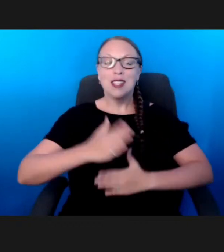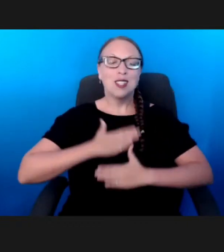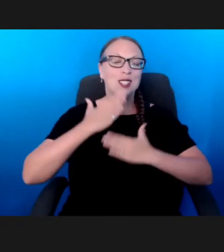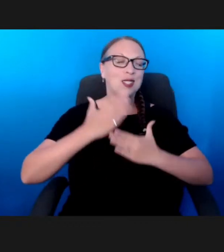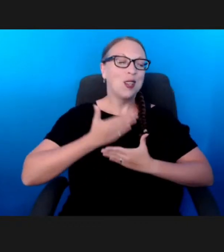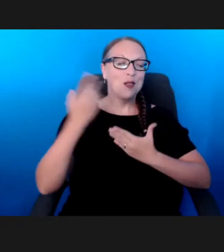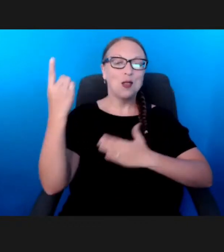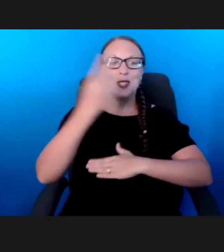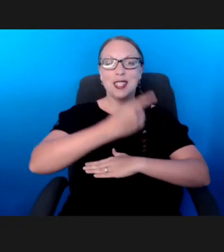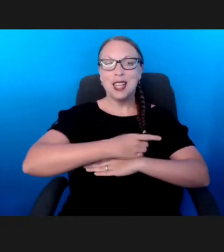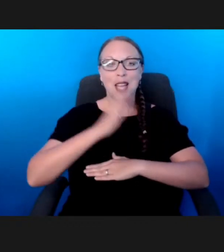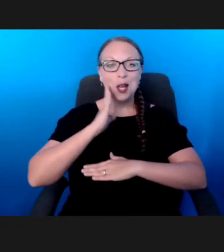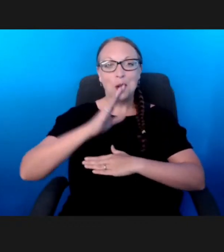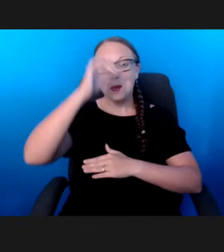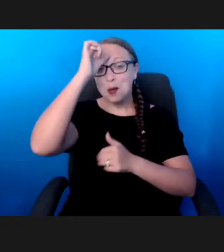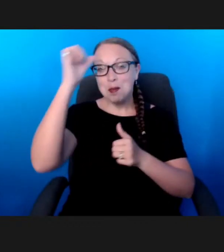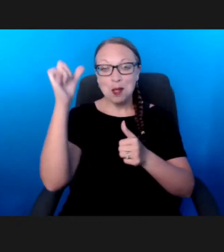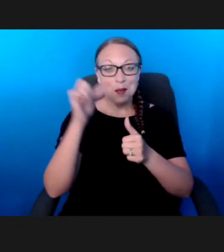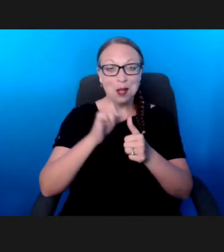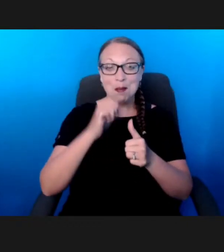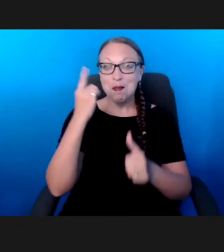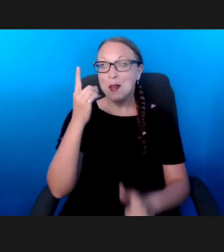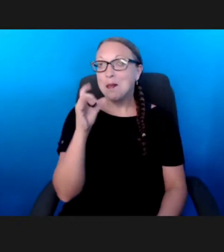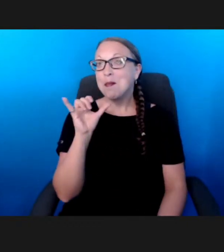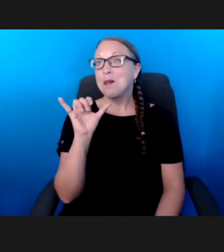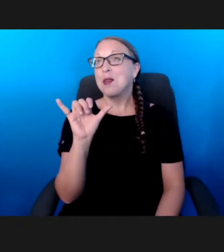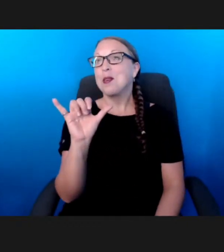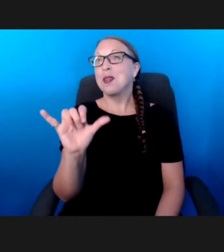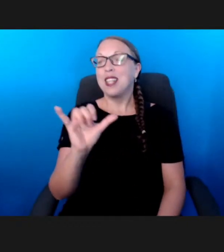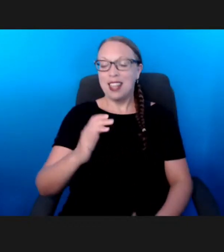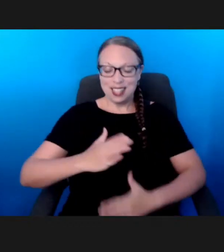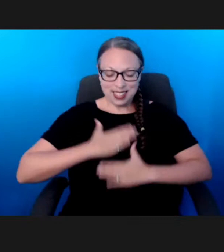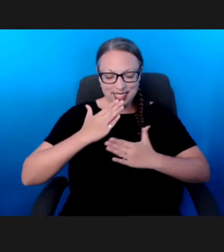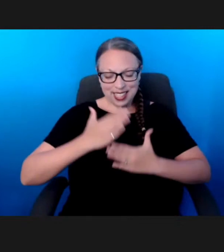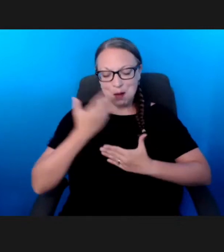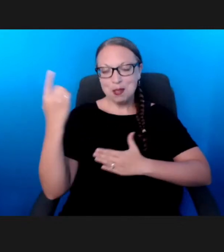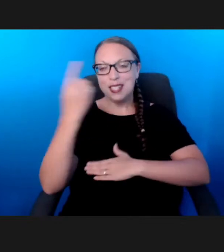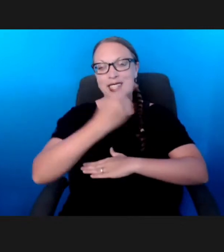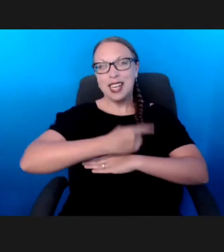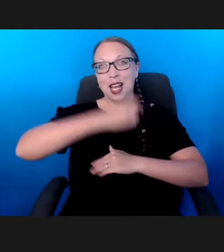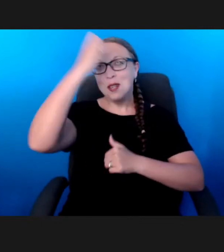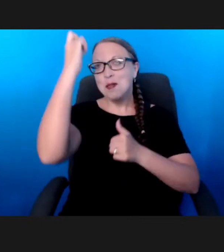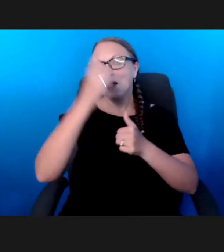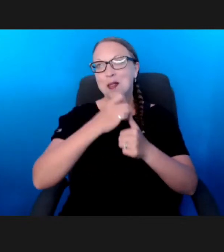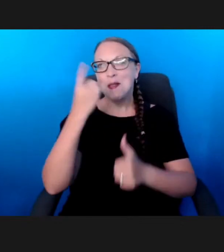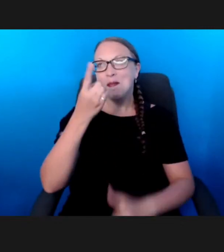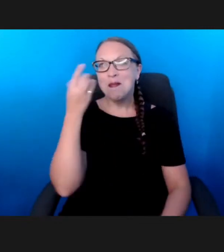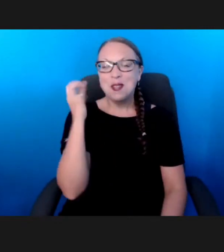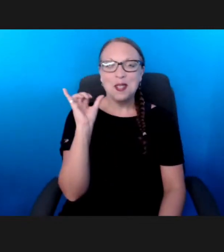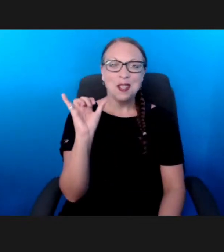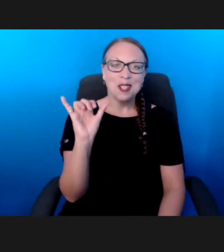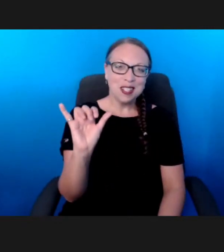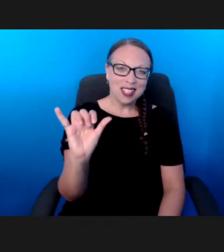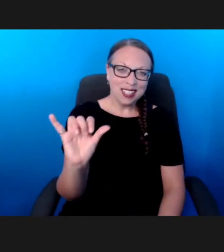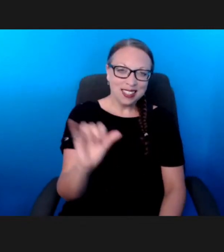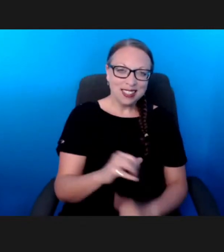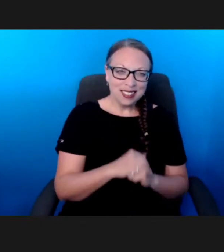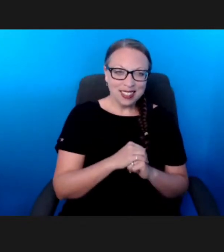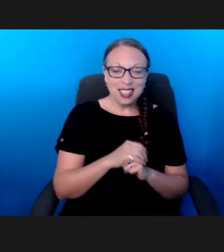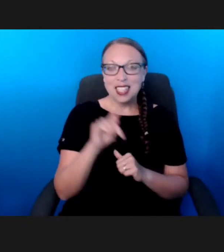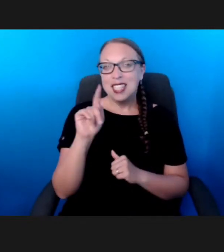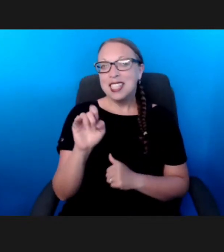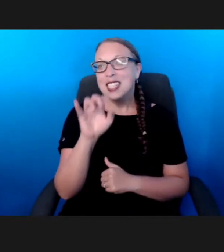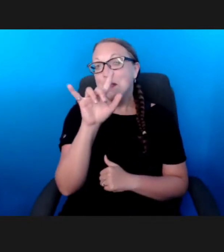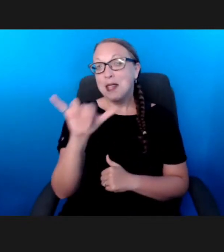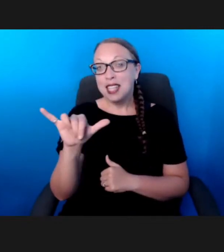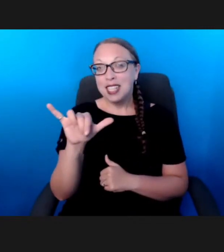will be remembered. This joyous day long will be remembered.